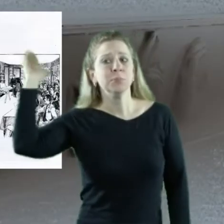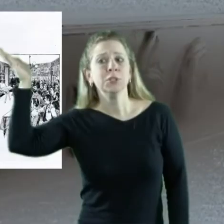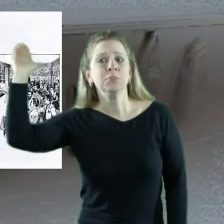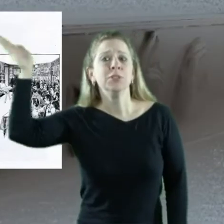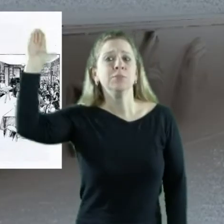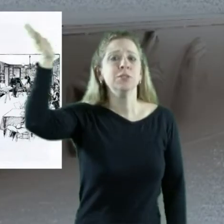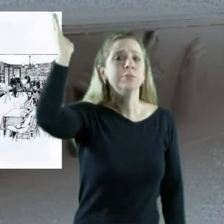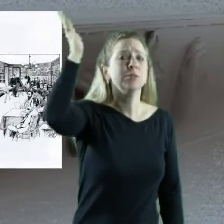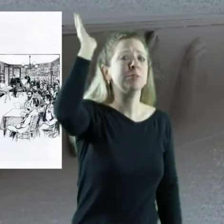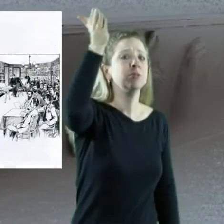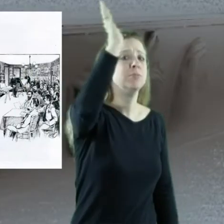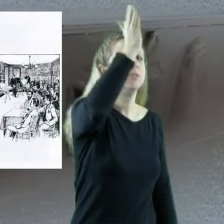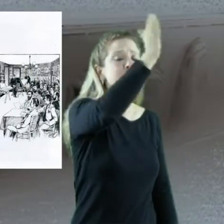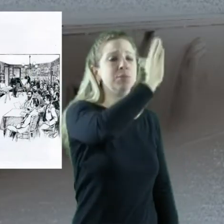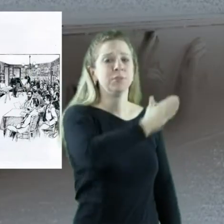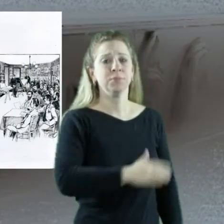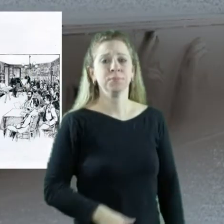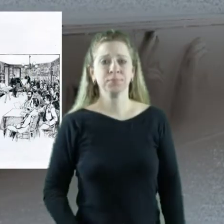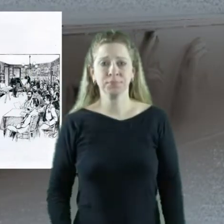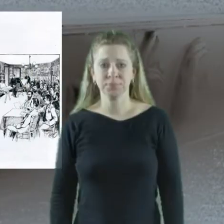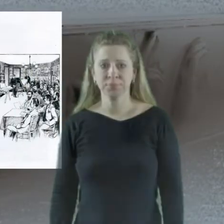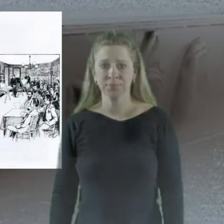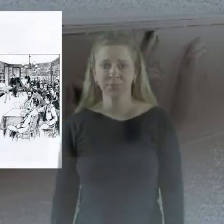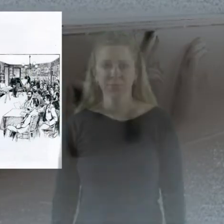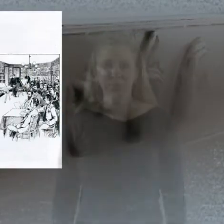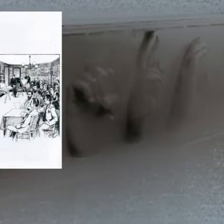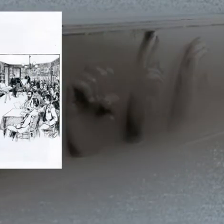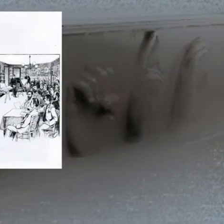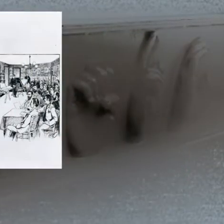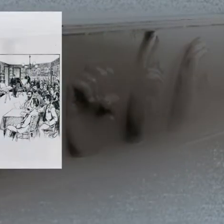He was a guest speaker to many groups.